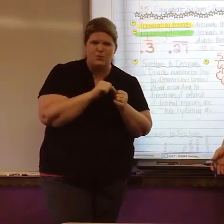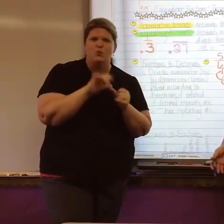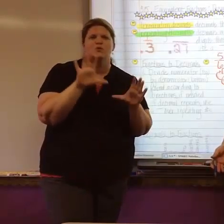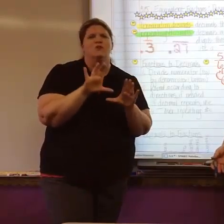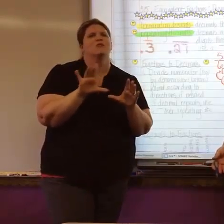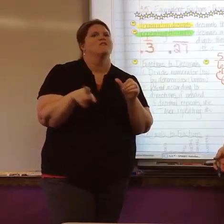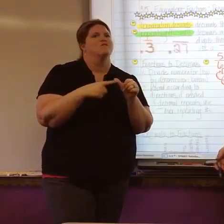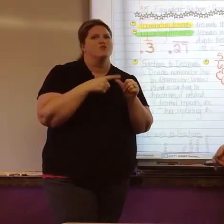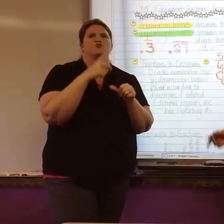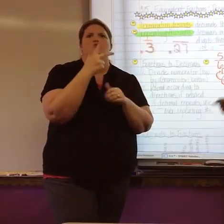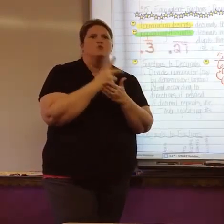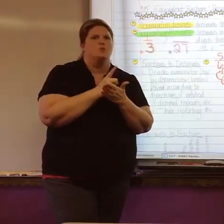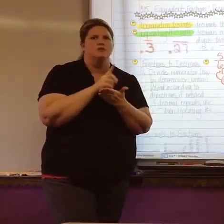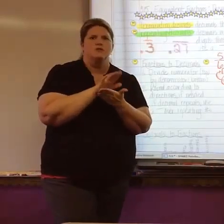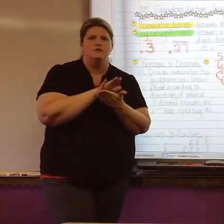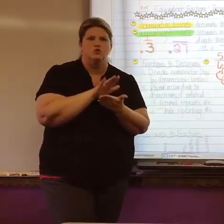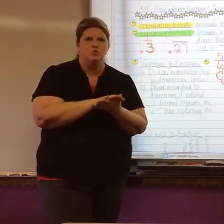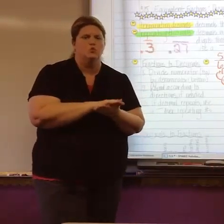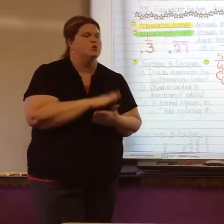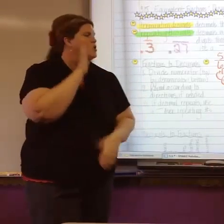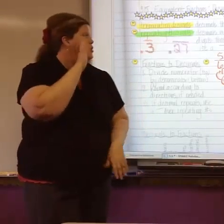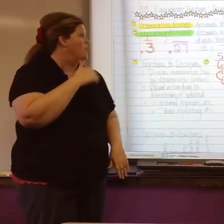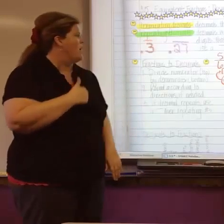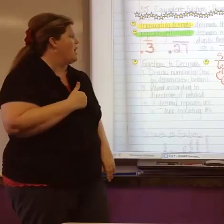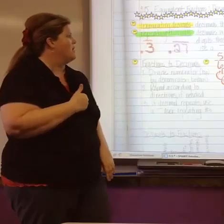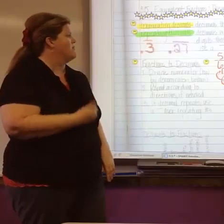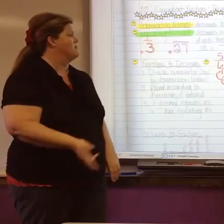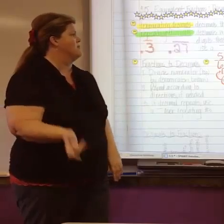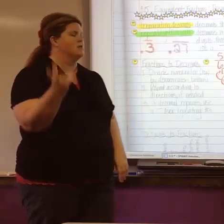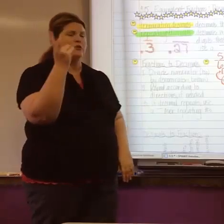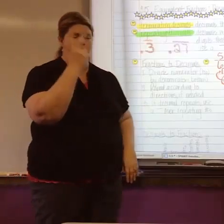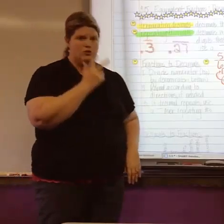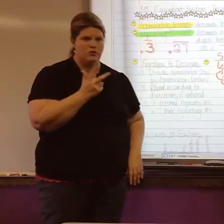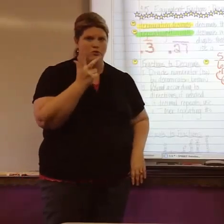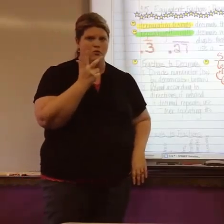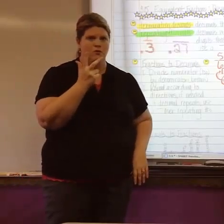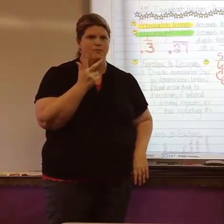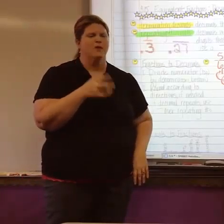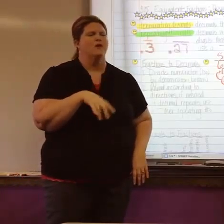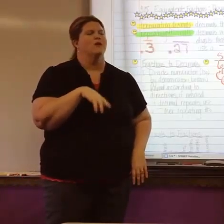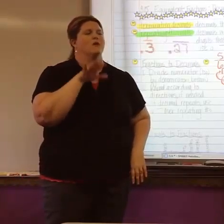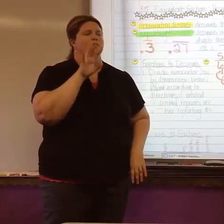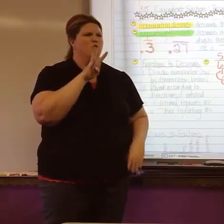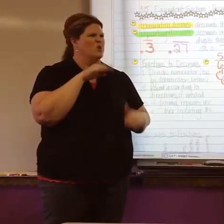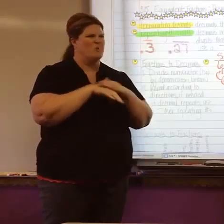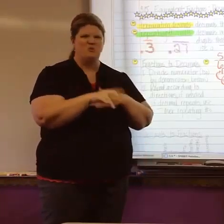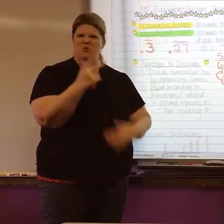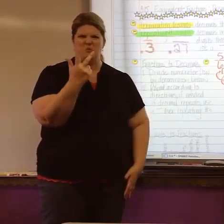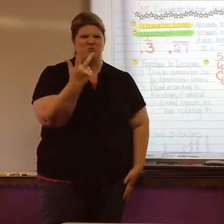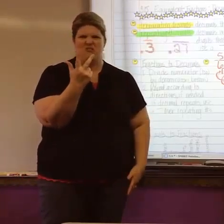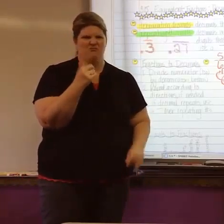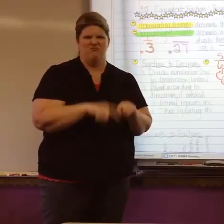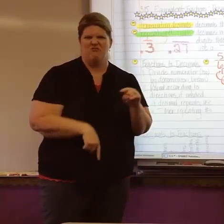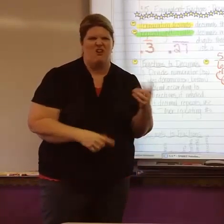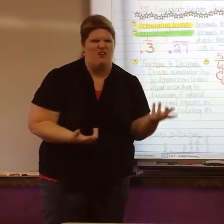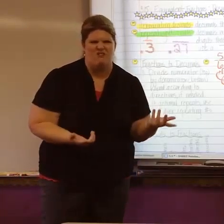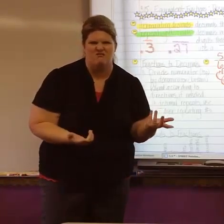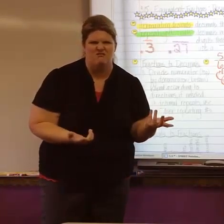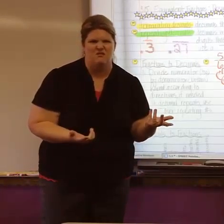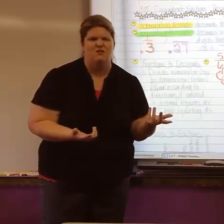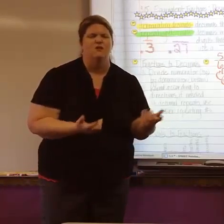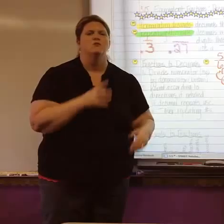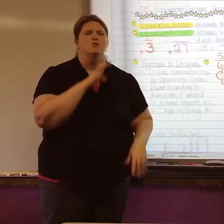3 weeks of school. You're going to have the 3. You're going to divide 4 into it. 4 won't go into 3. So